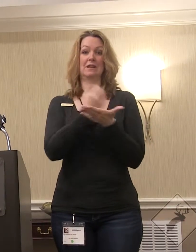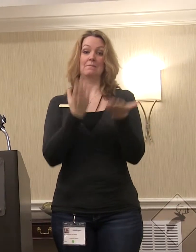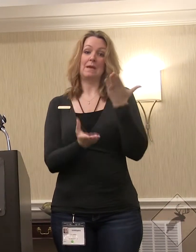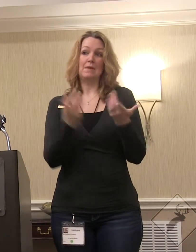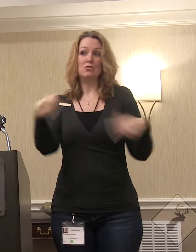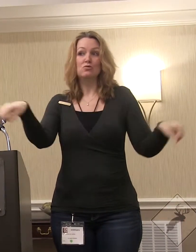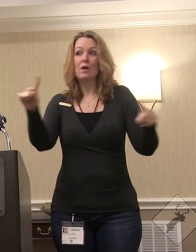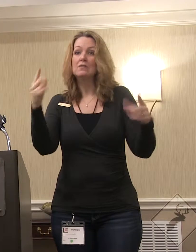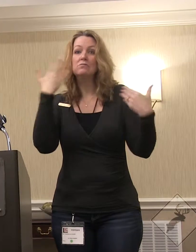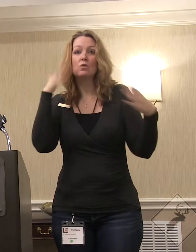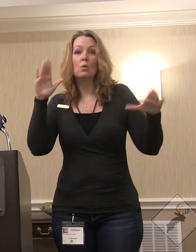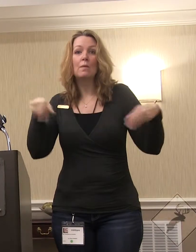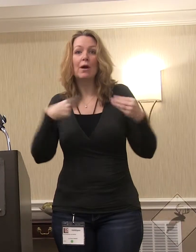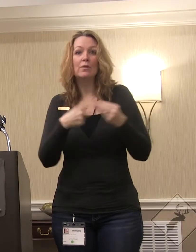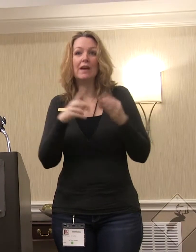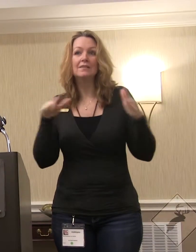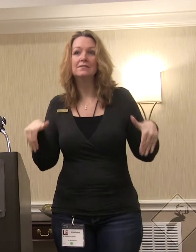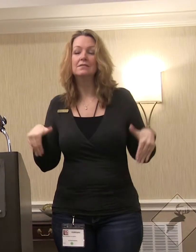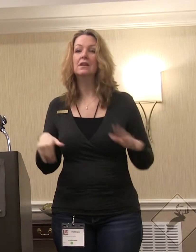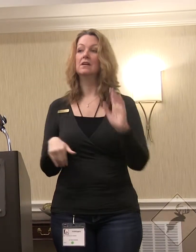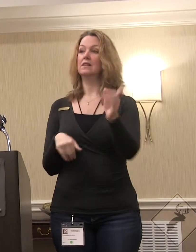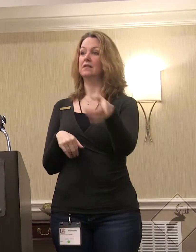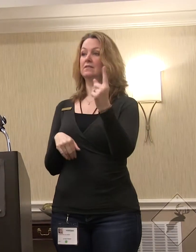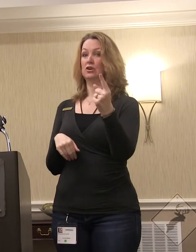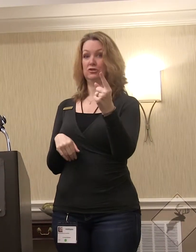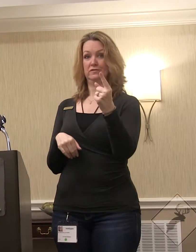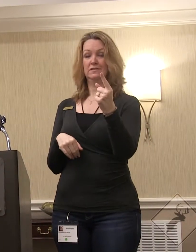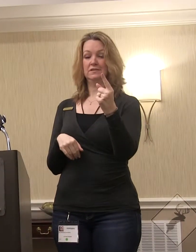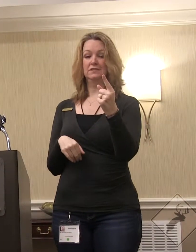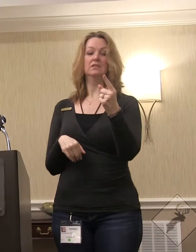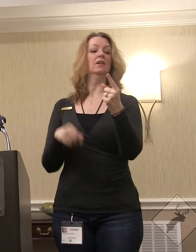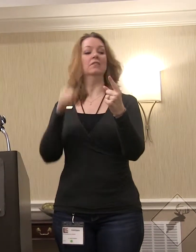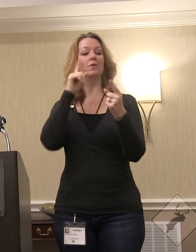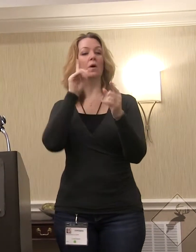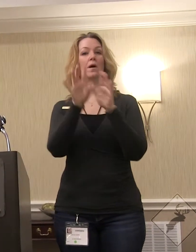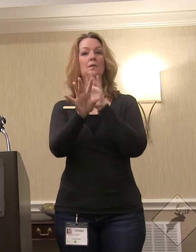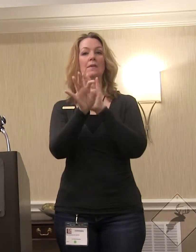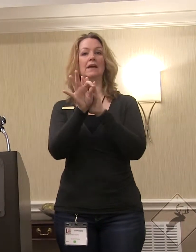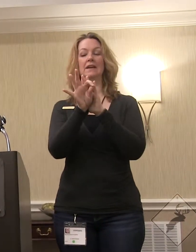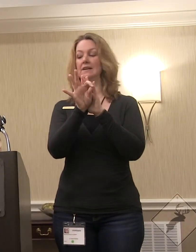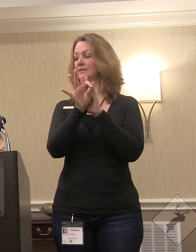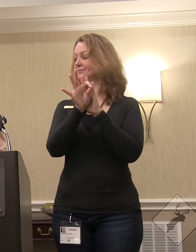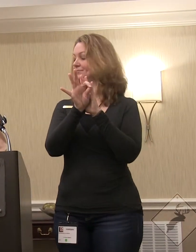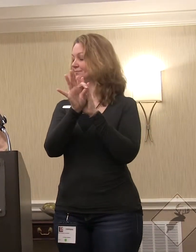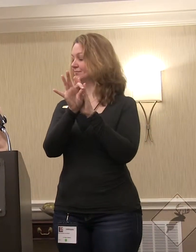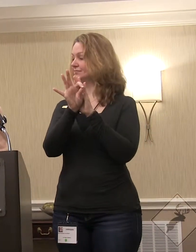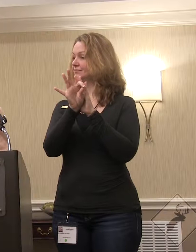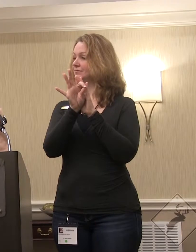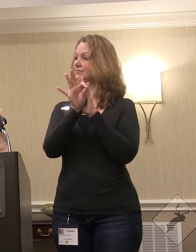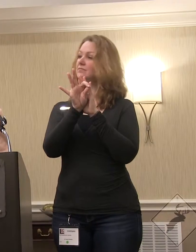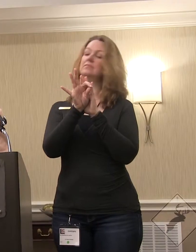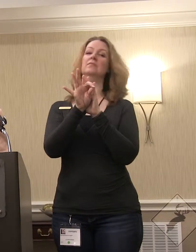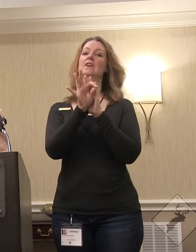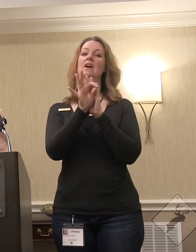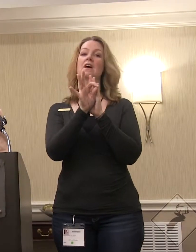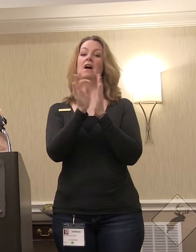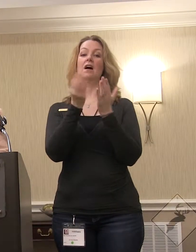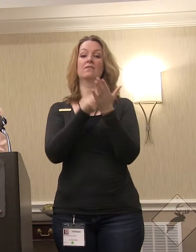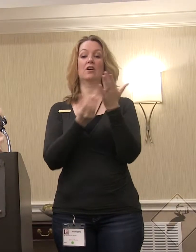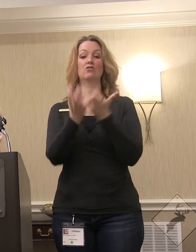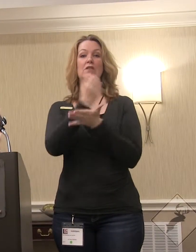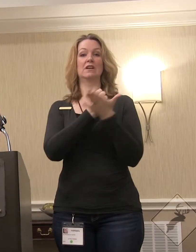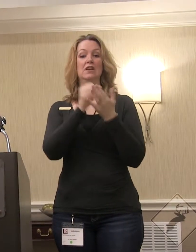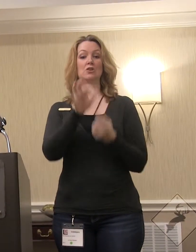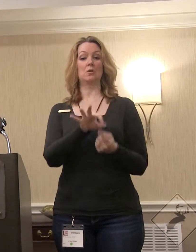of. Thing one in choosing a fundraising goal is to